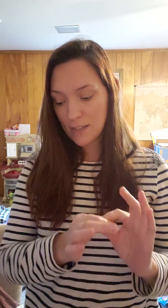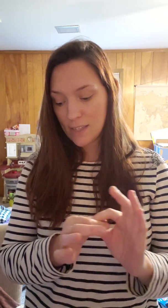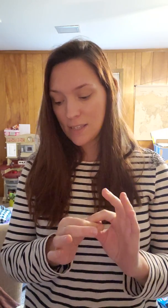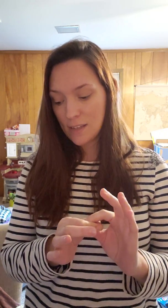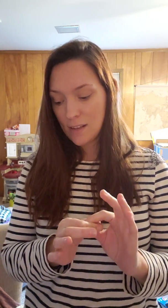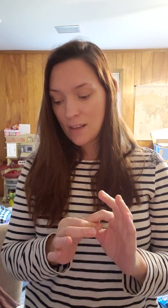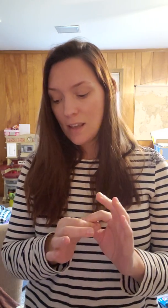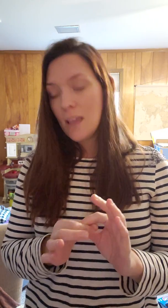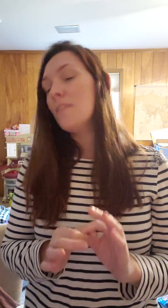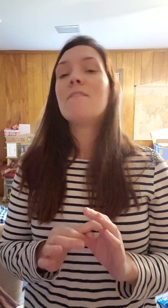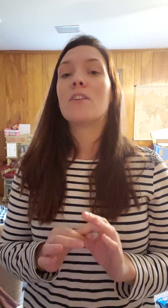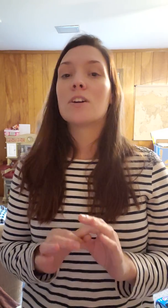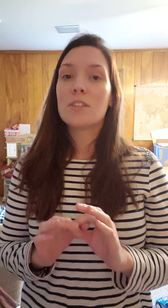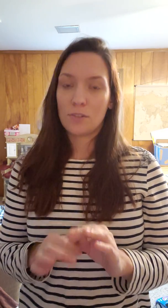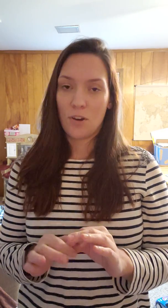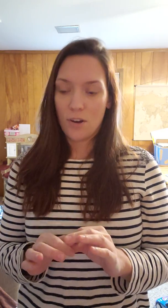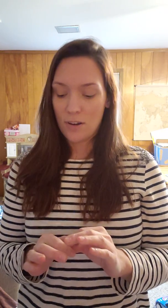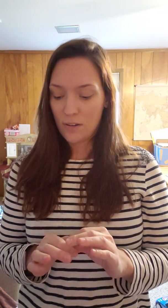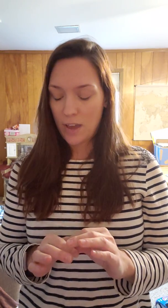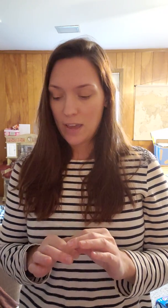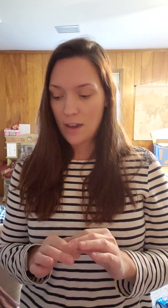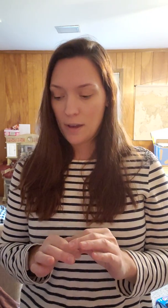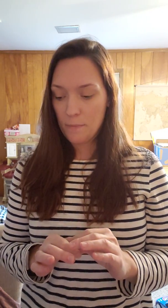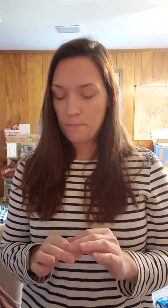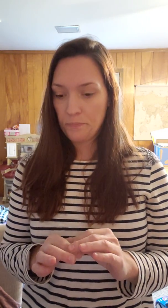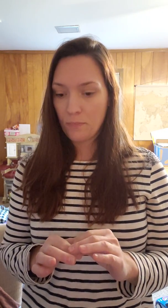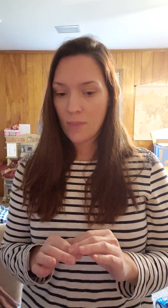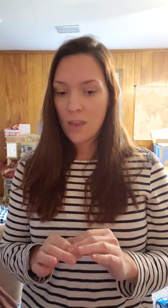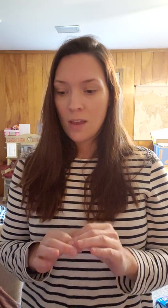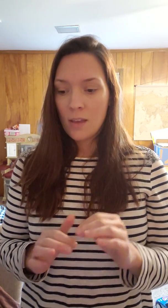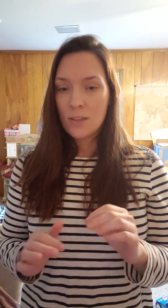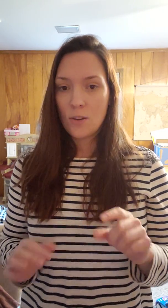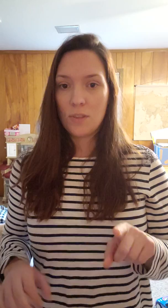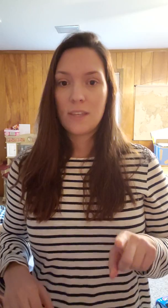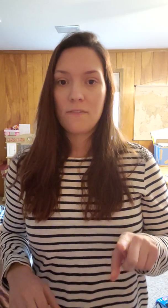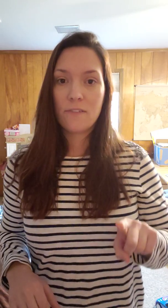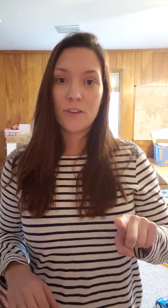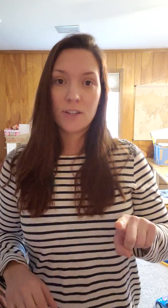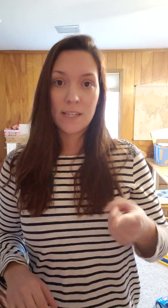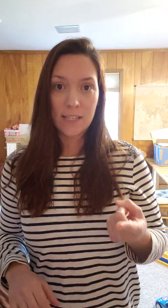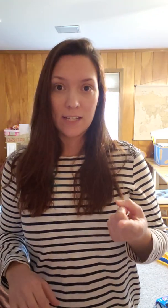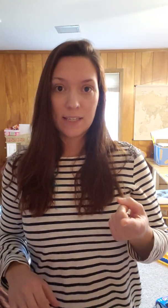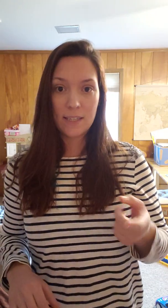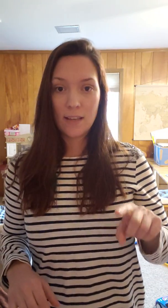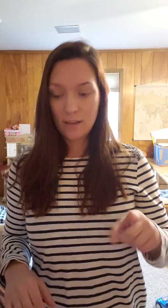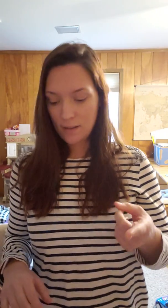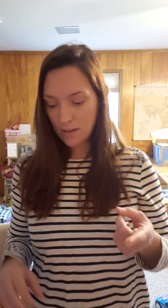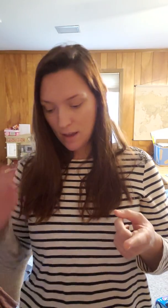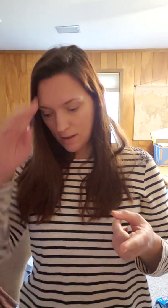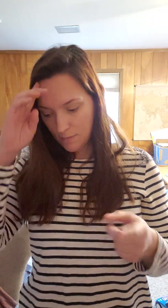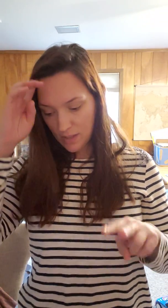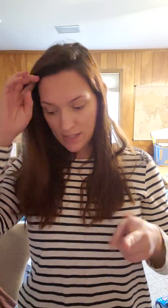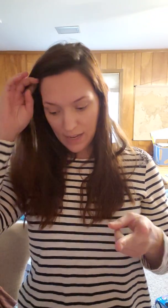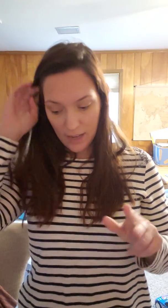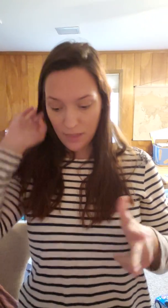the first law okay um so the sign for first is this and second and